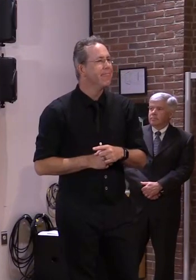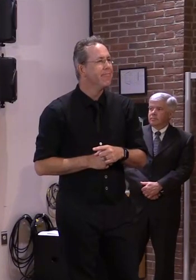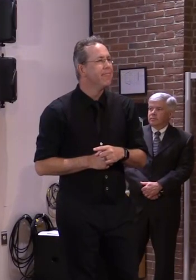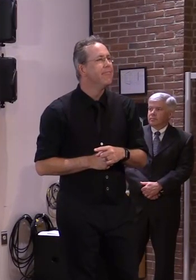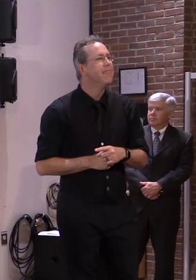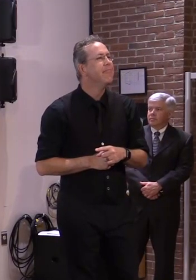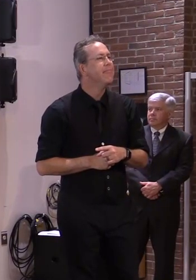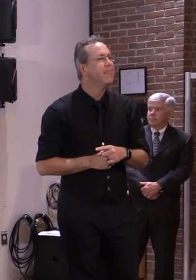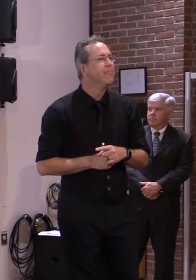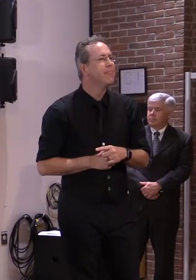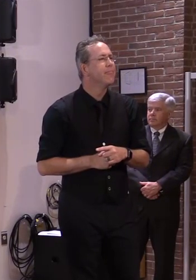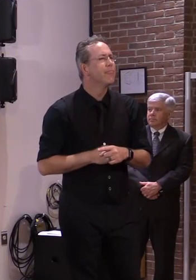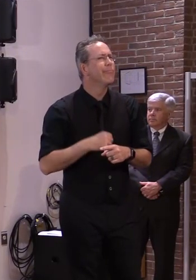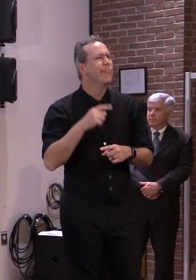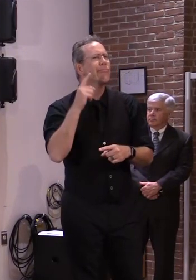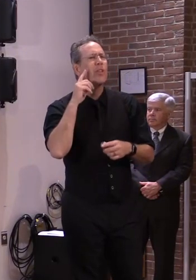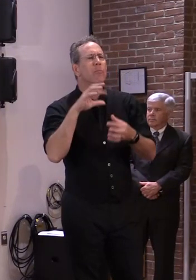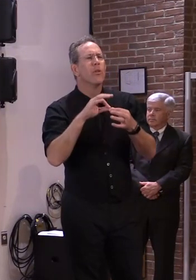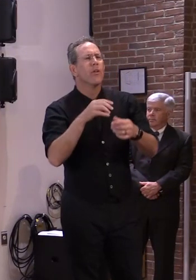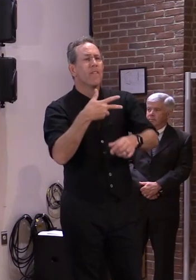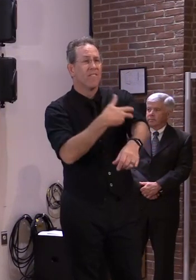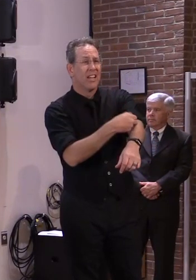about the fact that it seems to be only